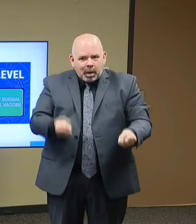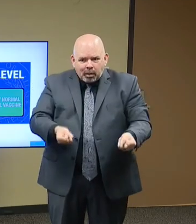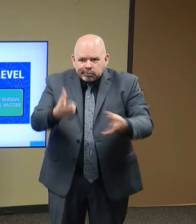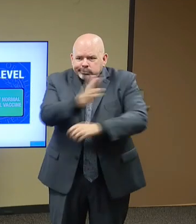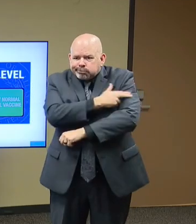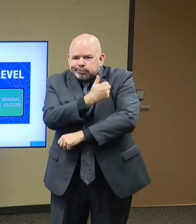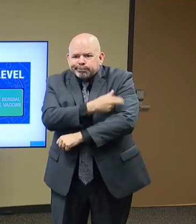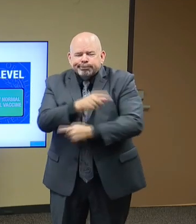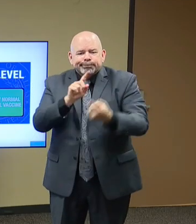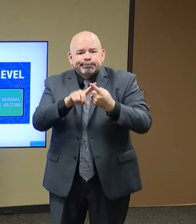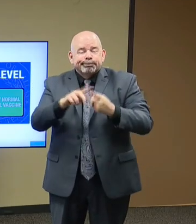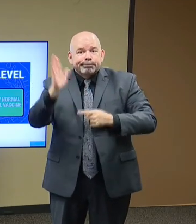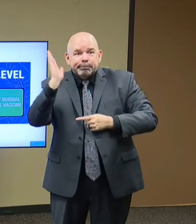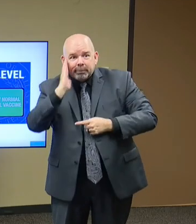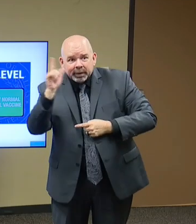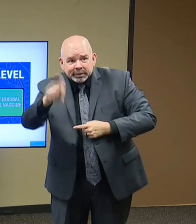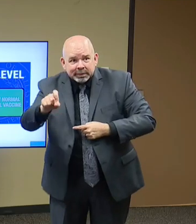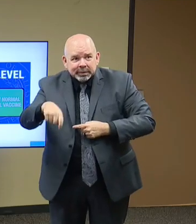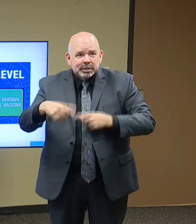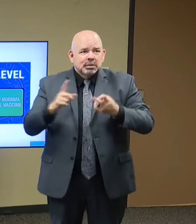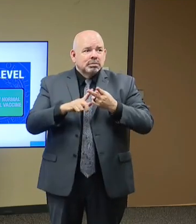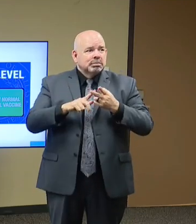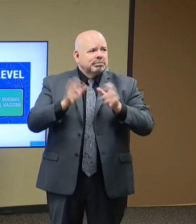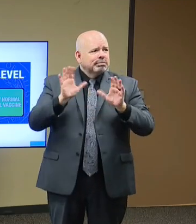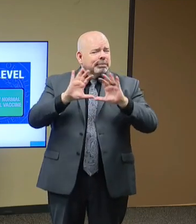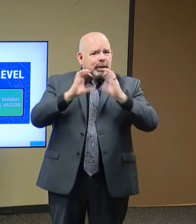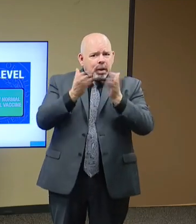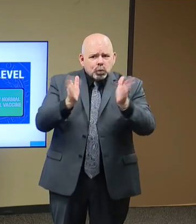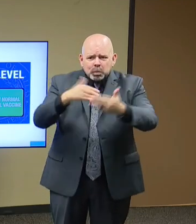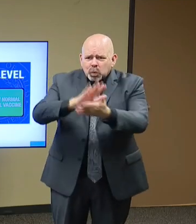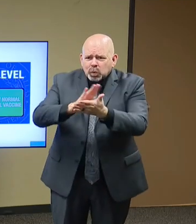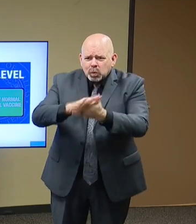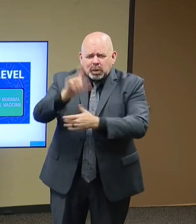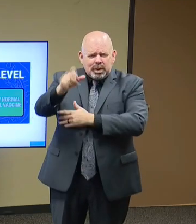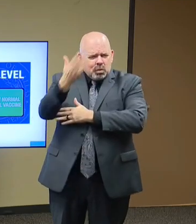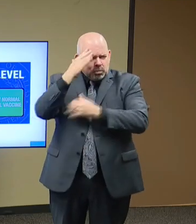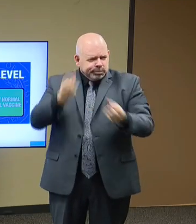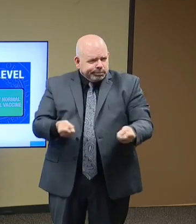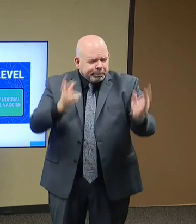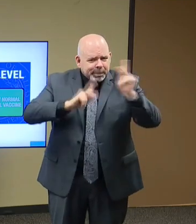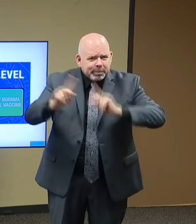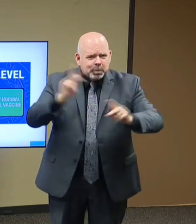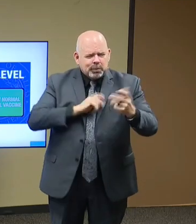for the kids and services for people for the next decade.